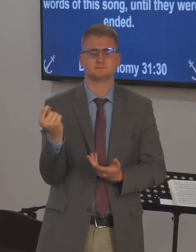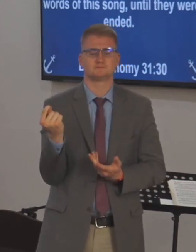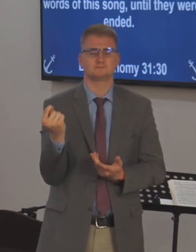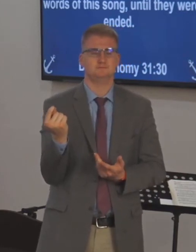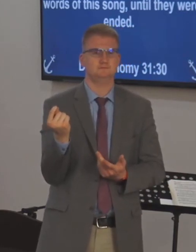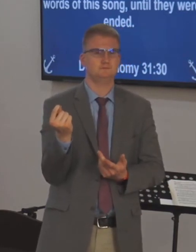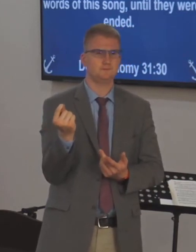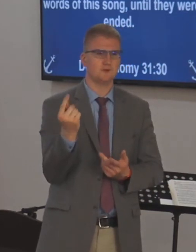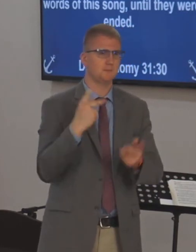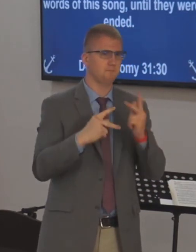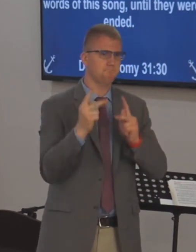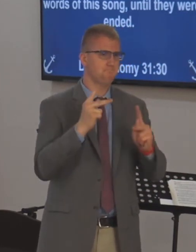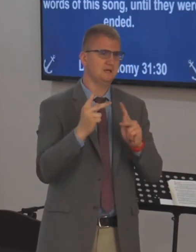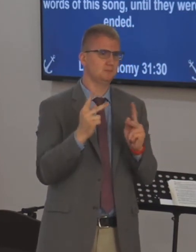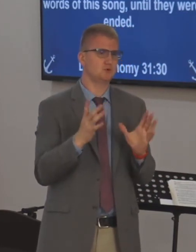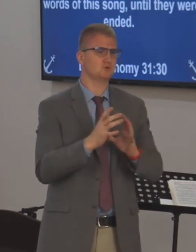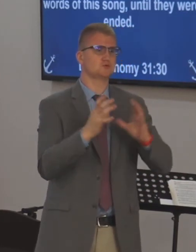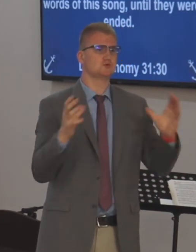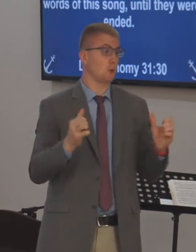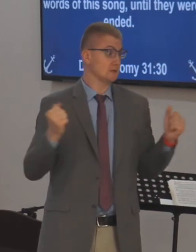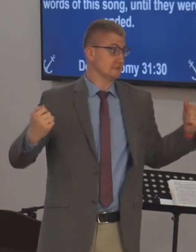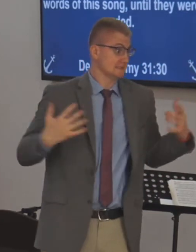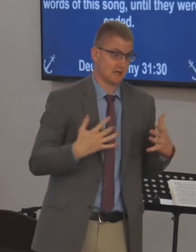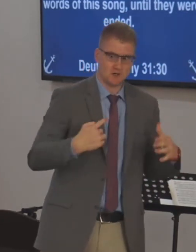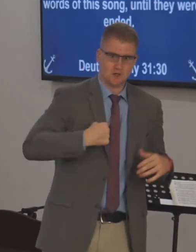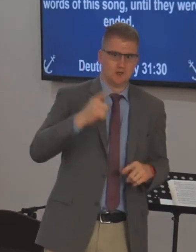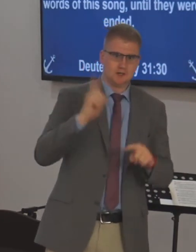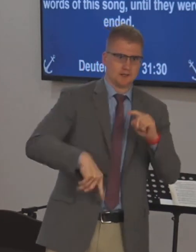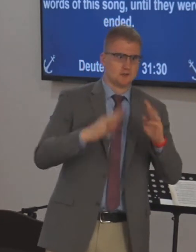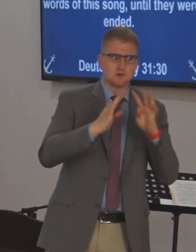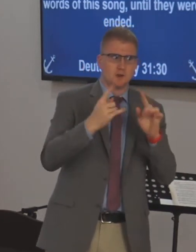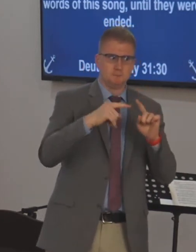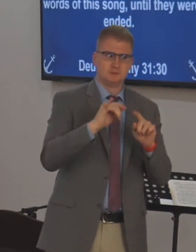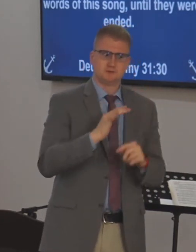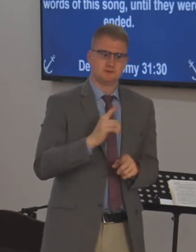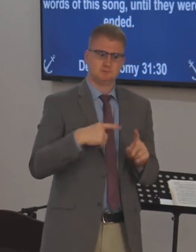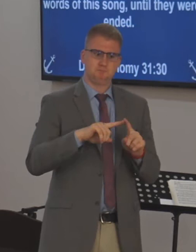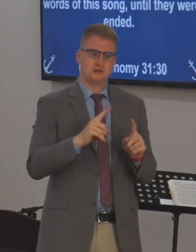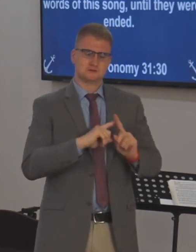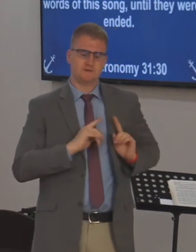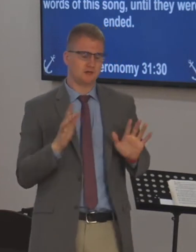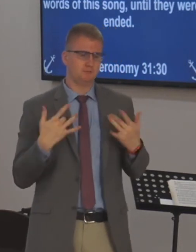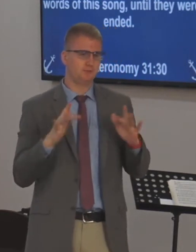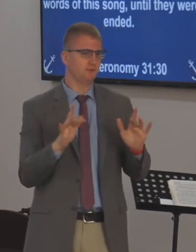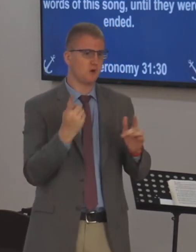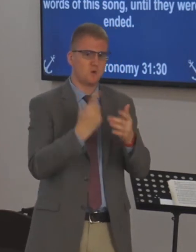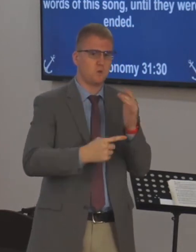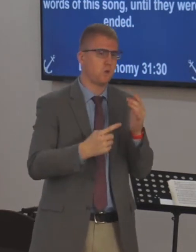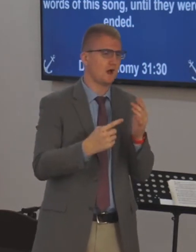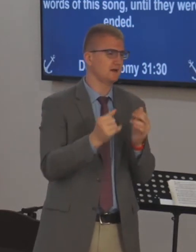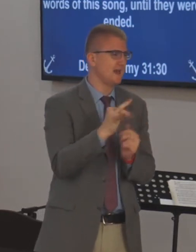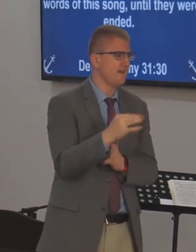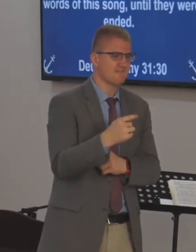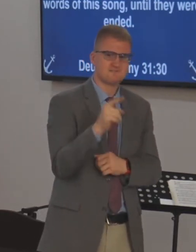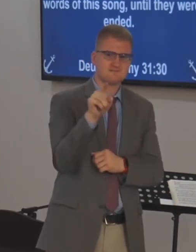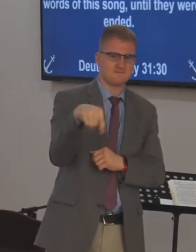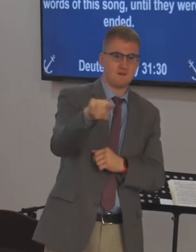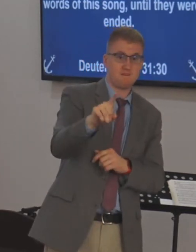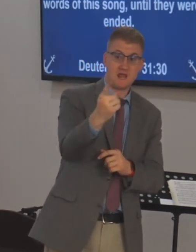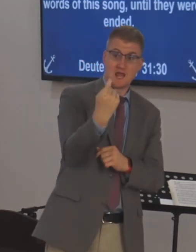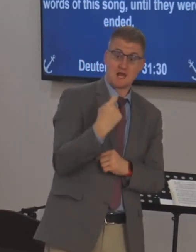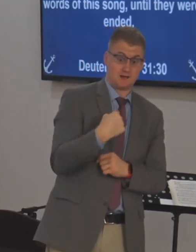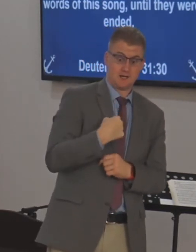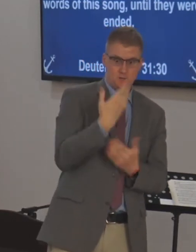Exactly. I'm sorry I don't know the answer to it, but I'll tell you one thing. I will try. I will look for it. Next time I see you, I'll have an